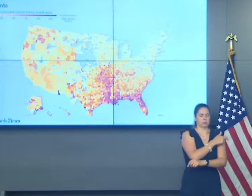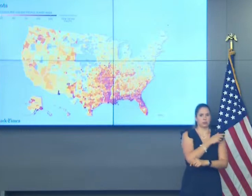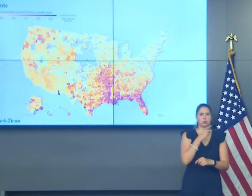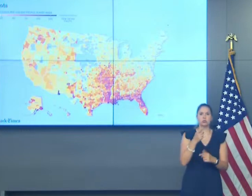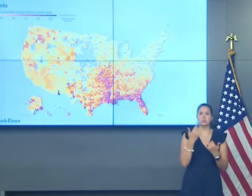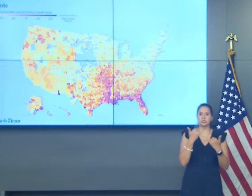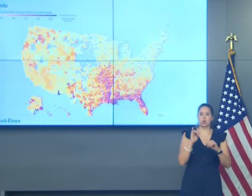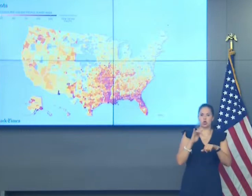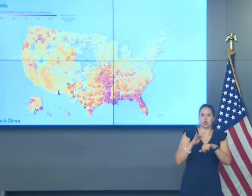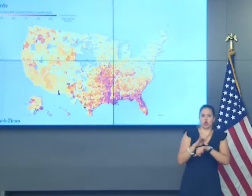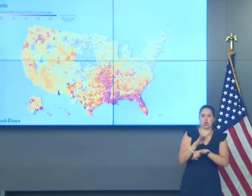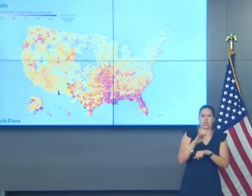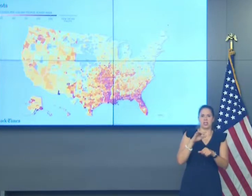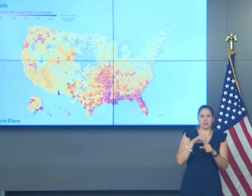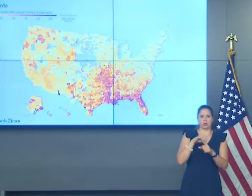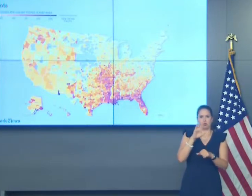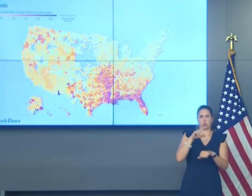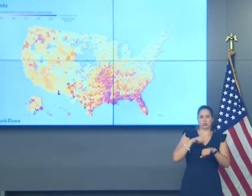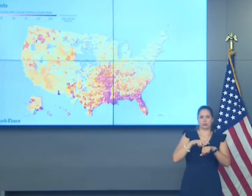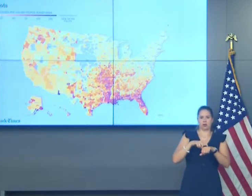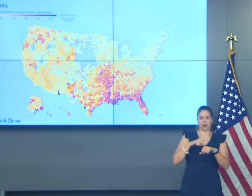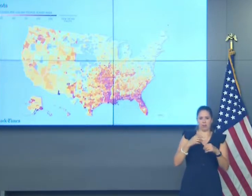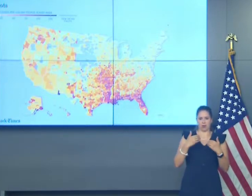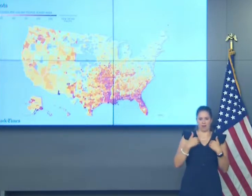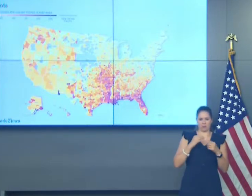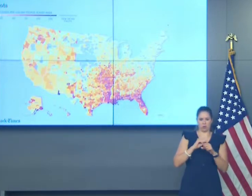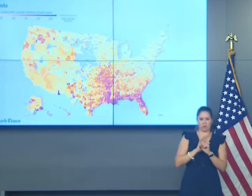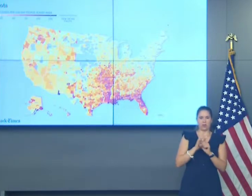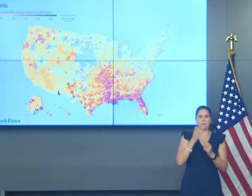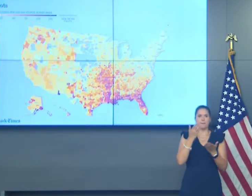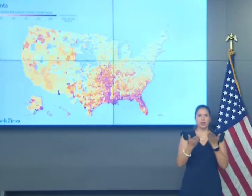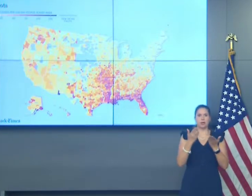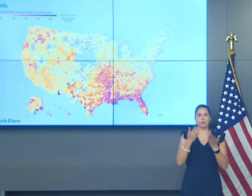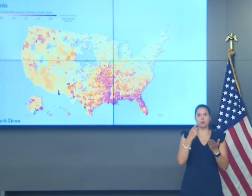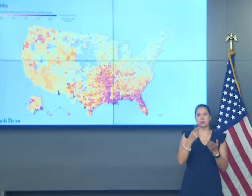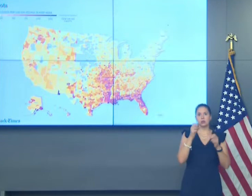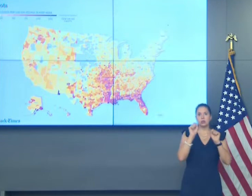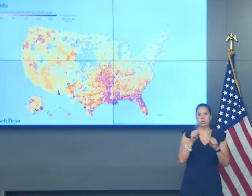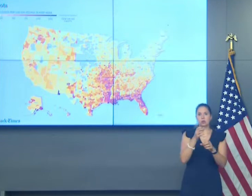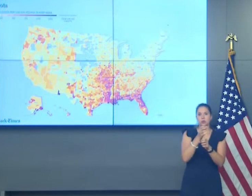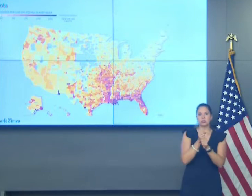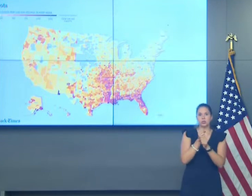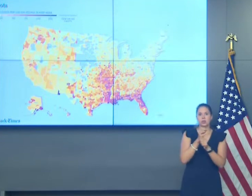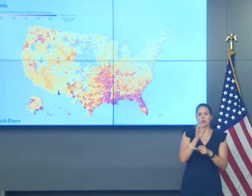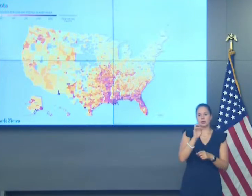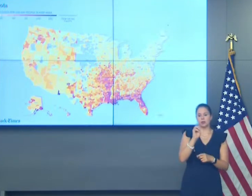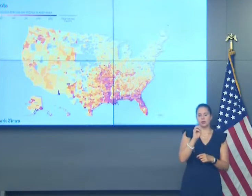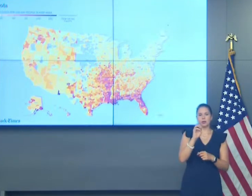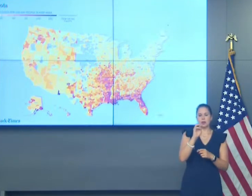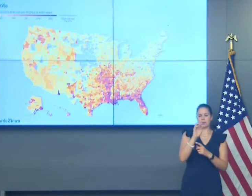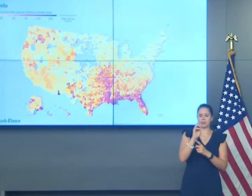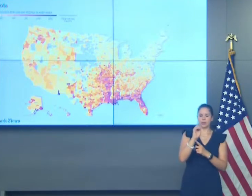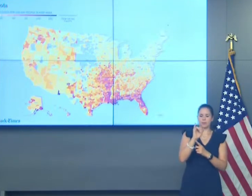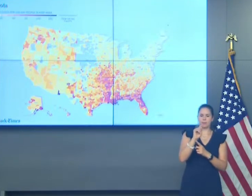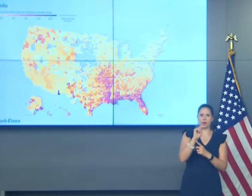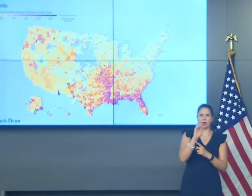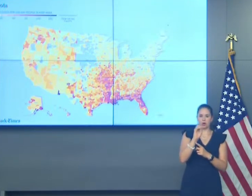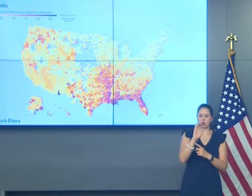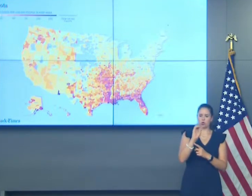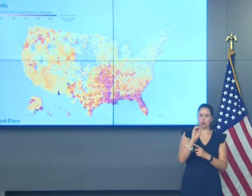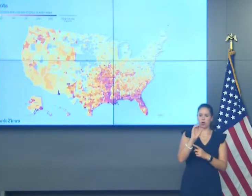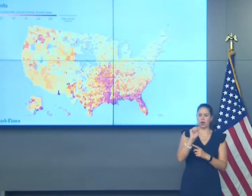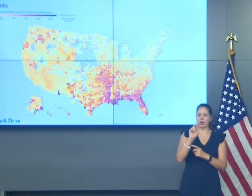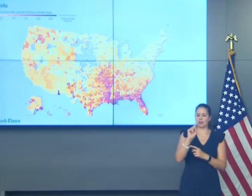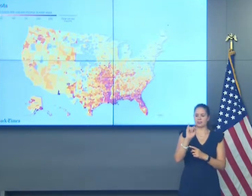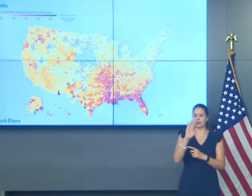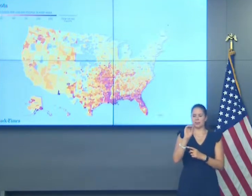early in your time course, you might be a candidate to receive monoclonal antibodies. Monoclonal antibodies